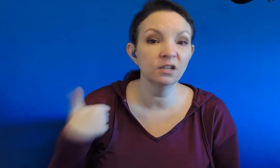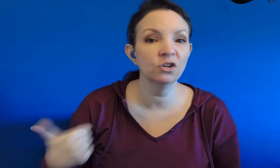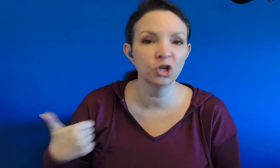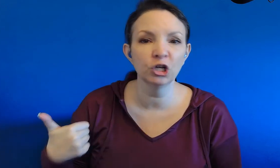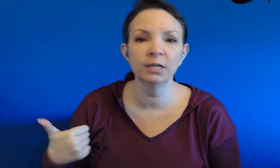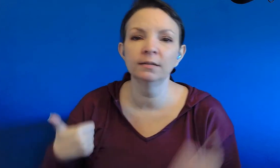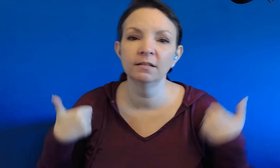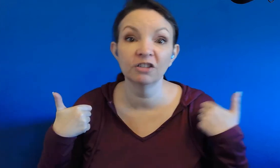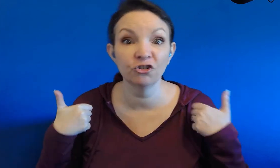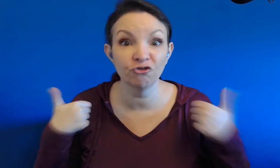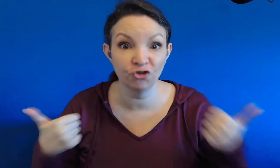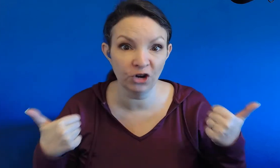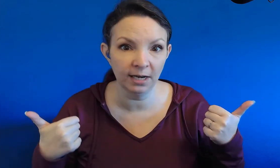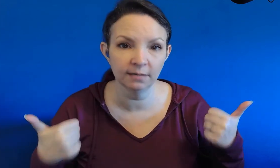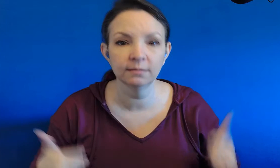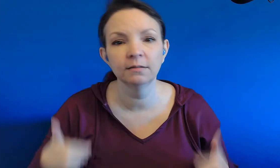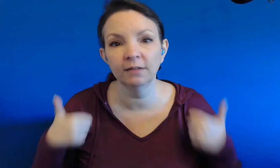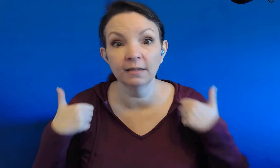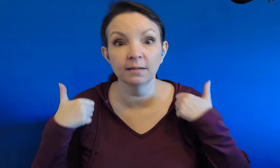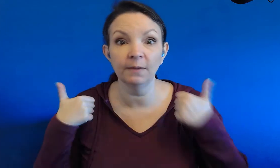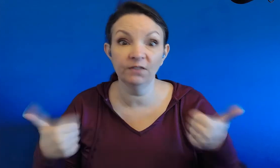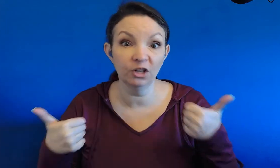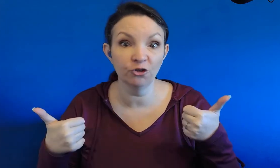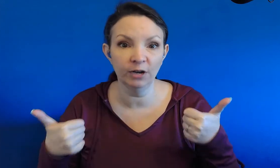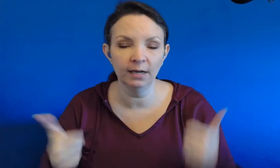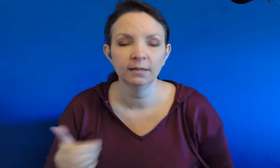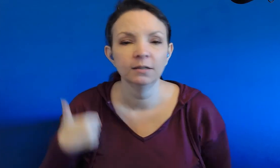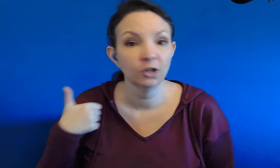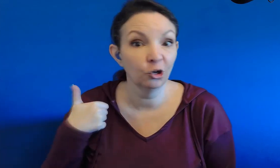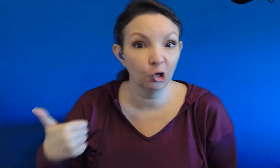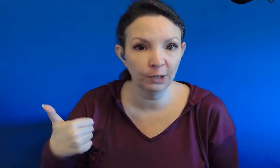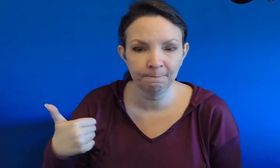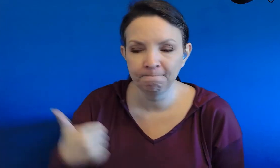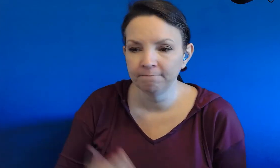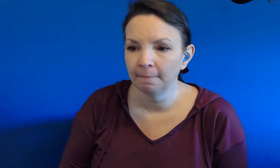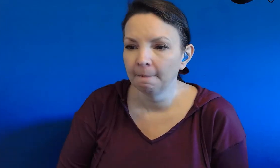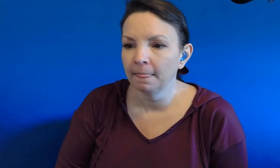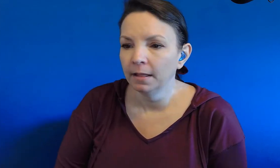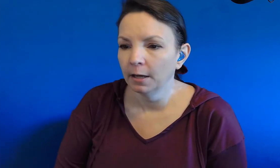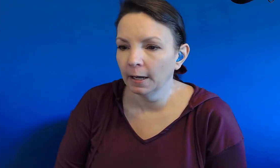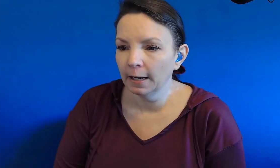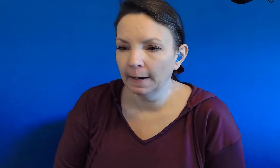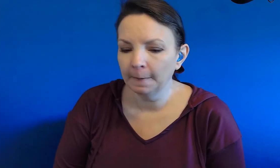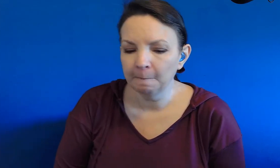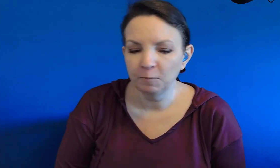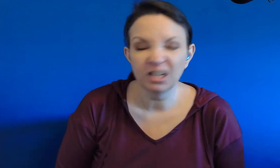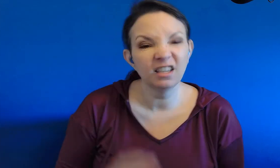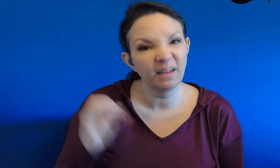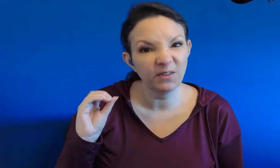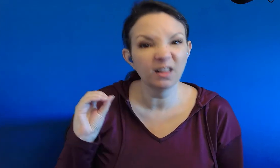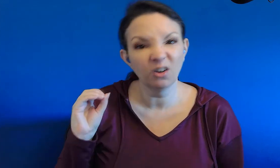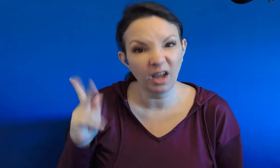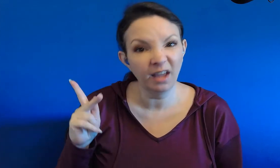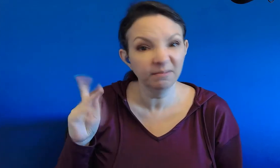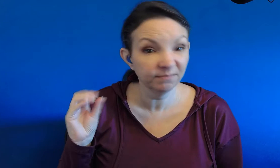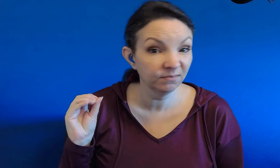good. This is great. 2 hands up. I'm feeling great. I'm good. You can say I'm feeling okay. Just